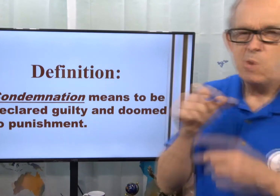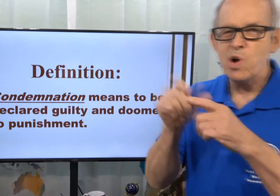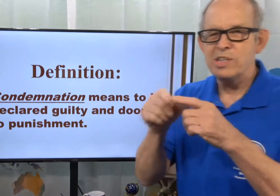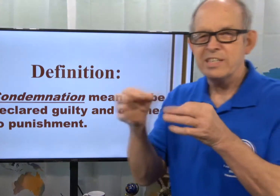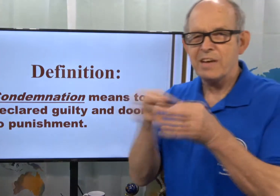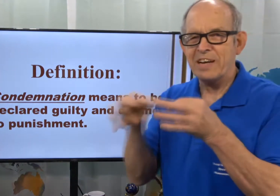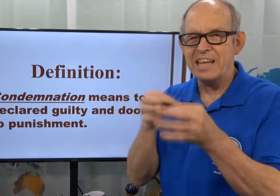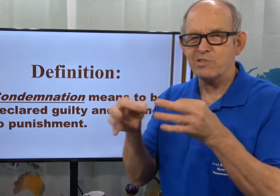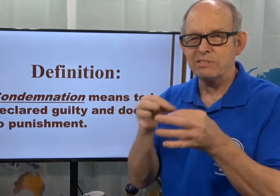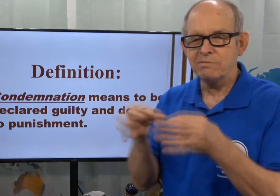Word definition.